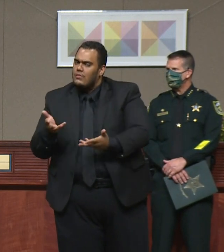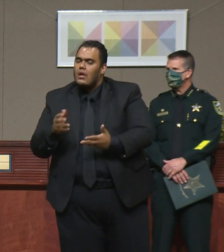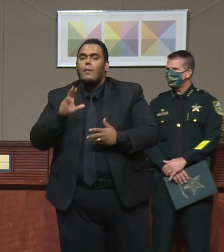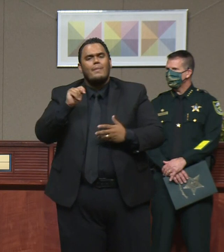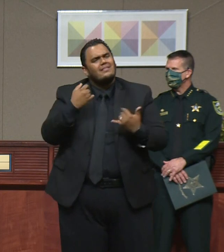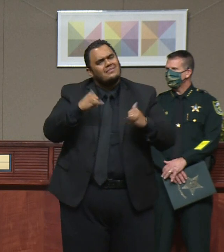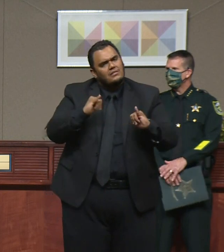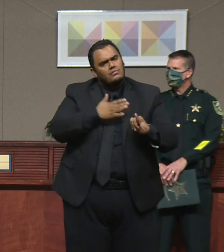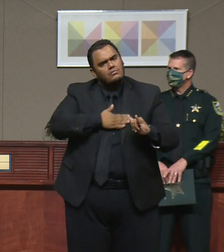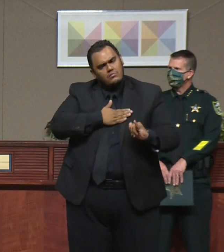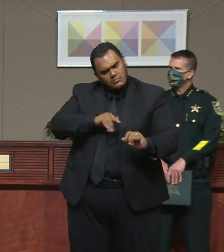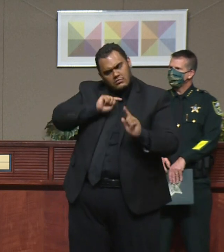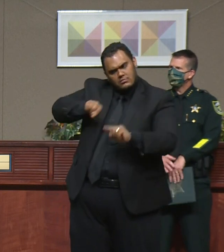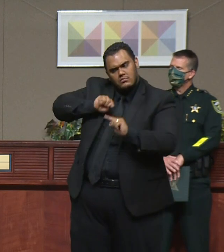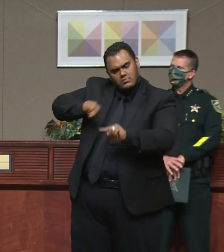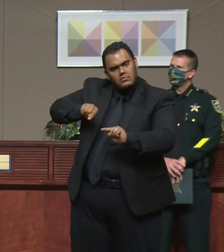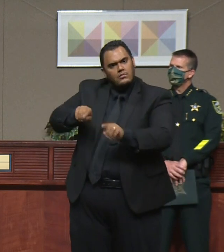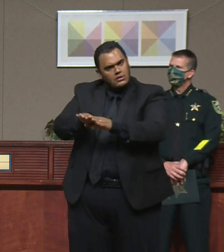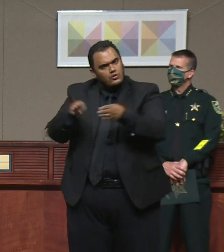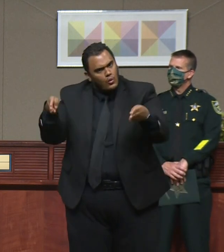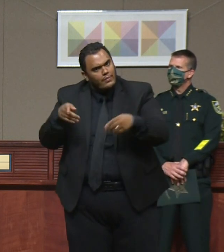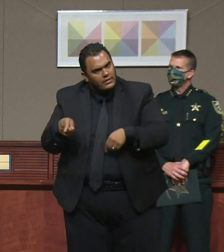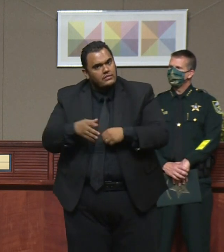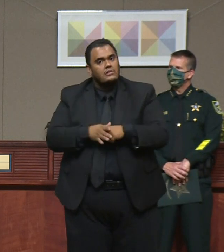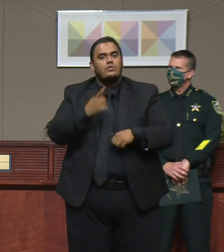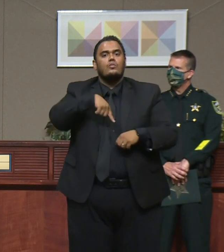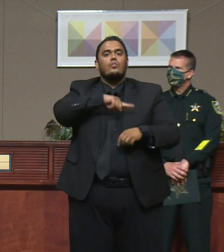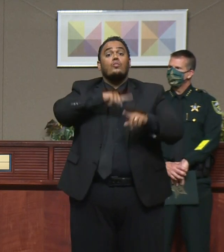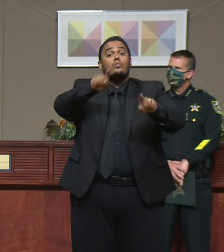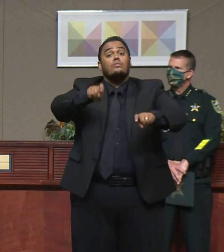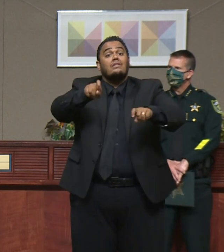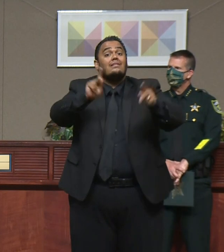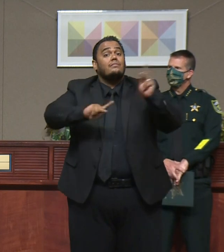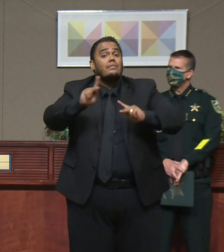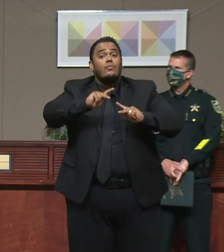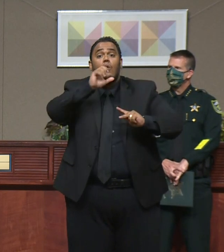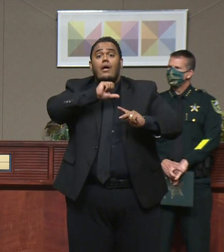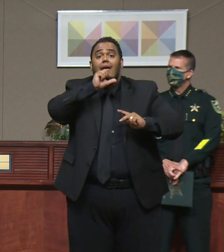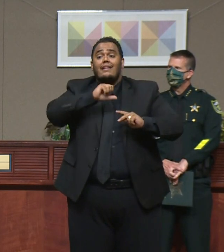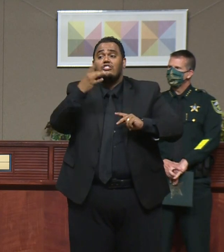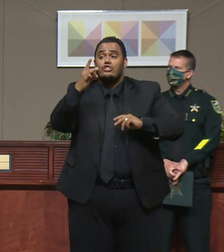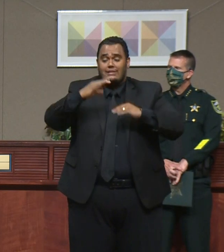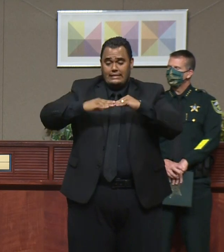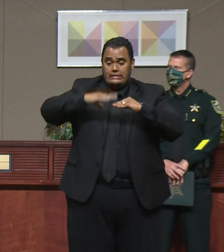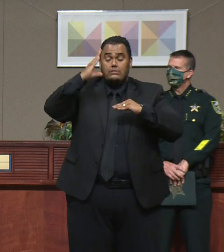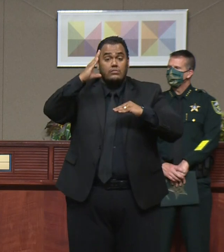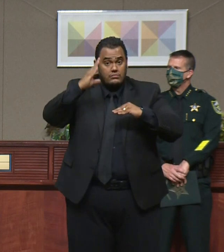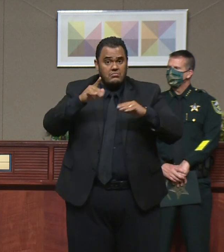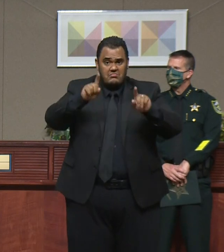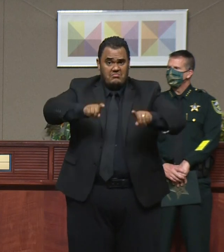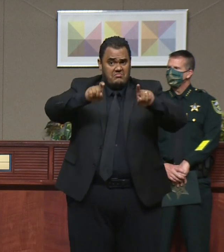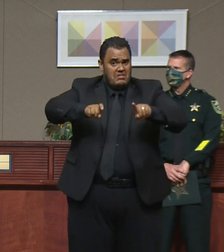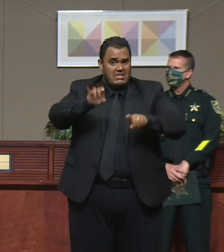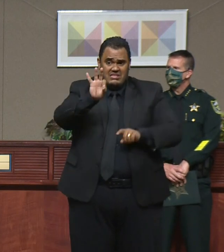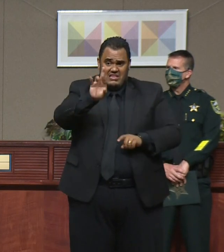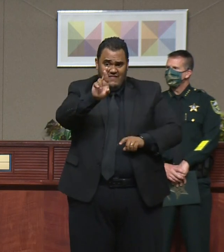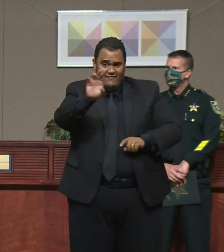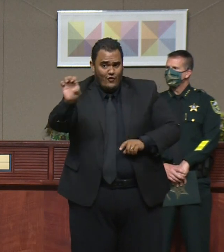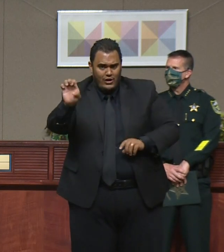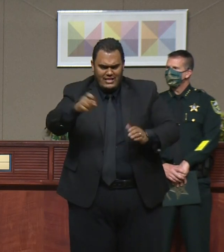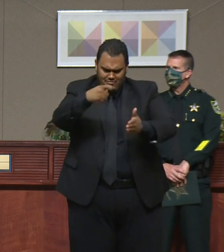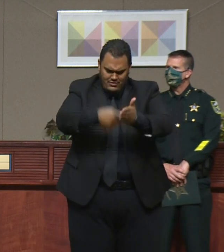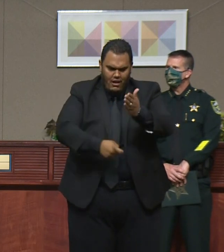over there. We're testing individuals 18 years of age and older. The testing is free, and the person does not have to